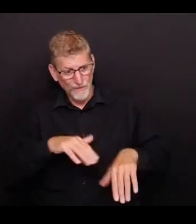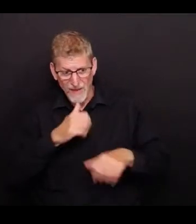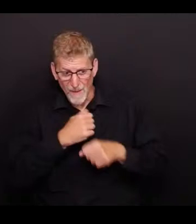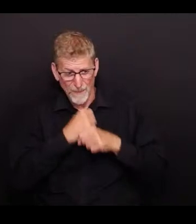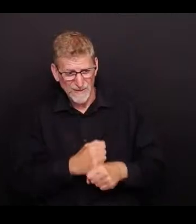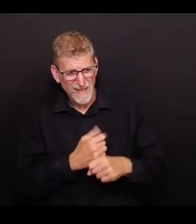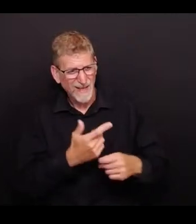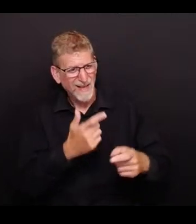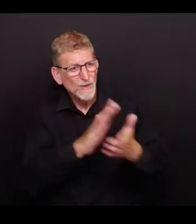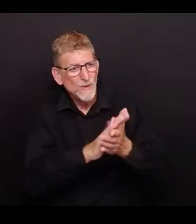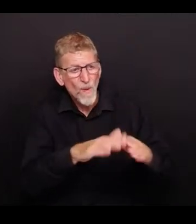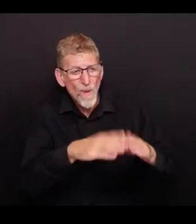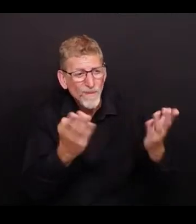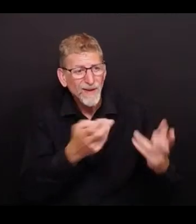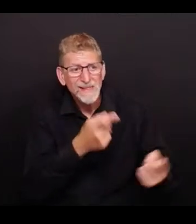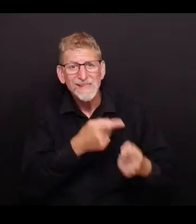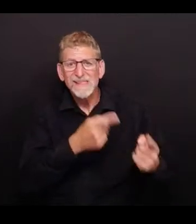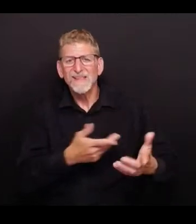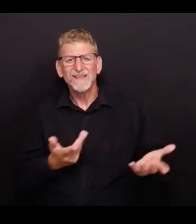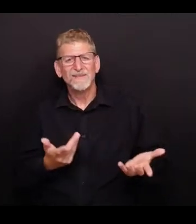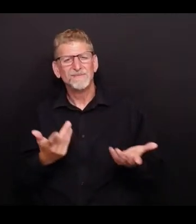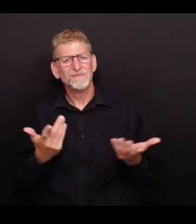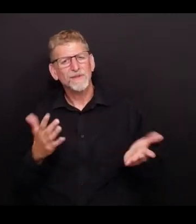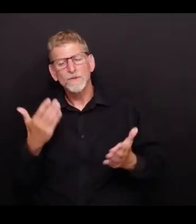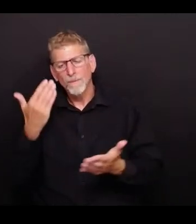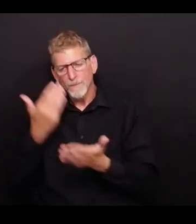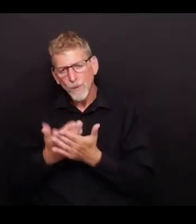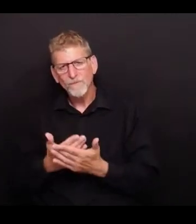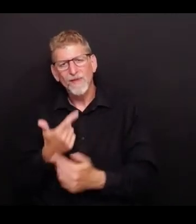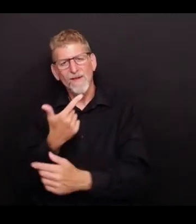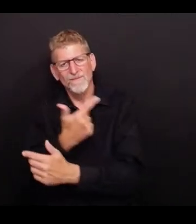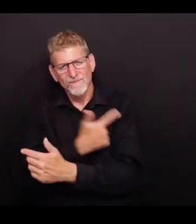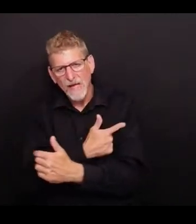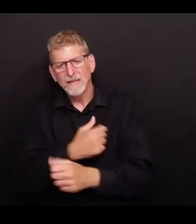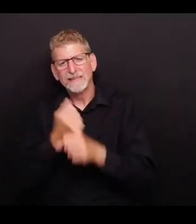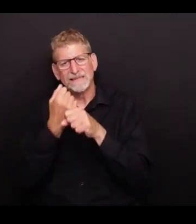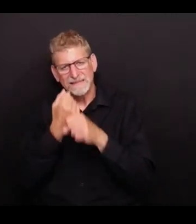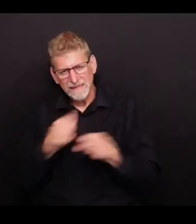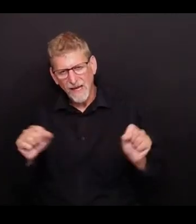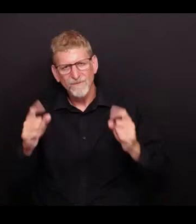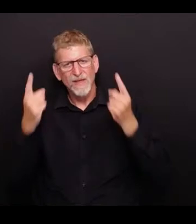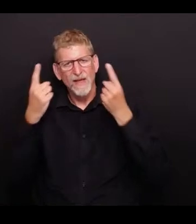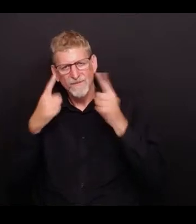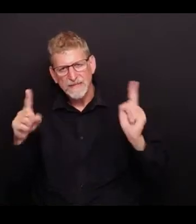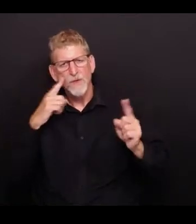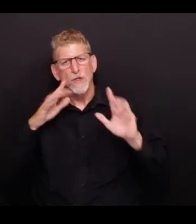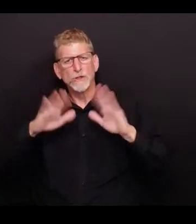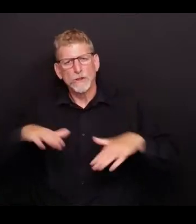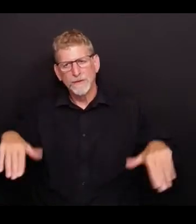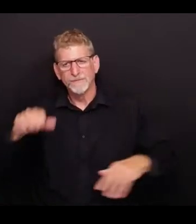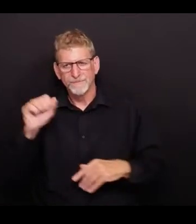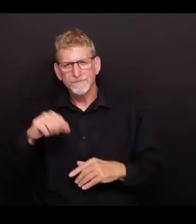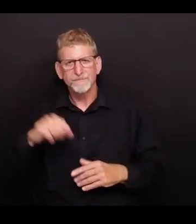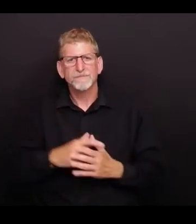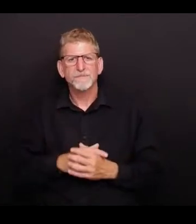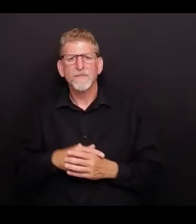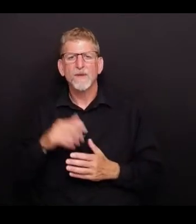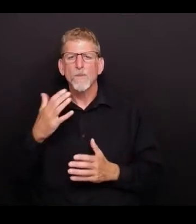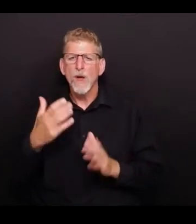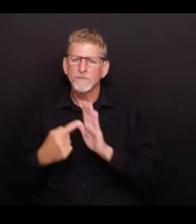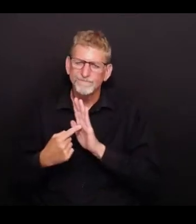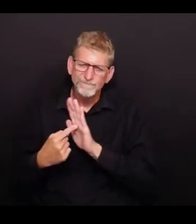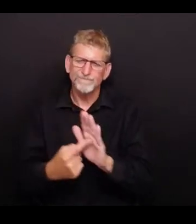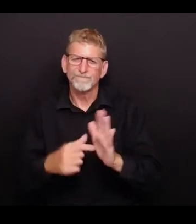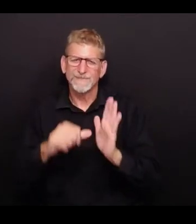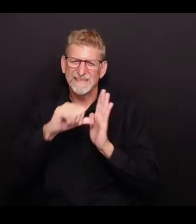protection when the studies have shown that's safe and effective. And I would also want to point